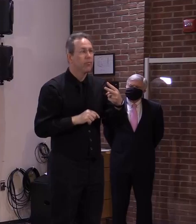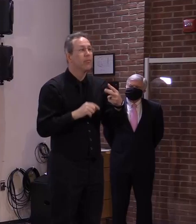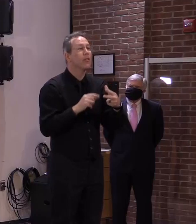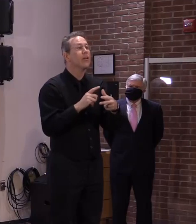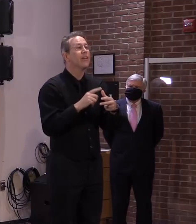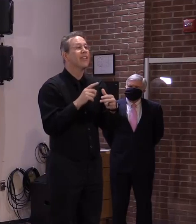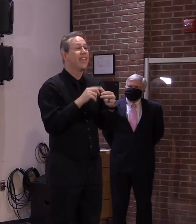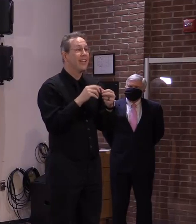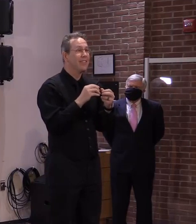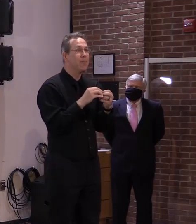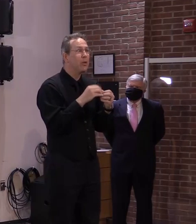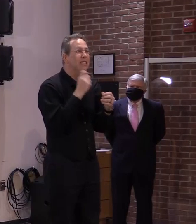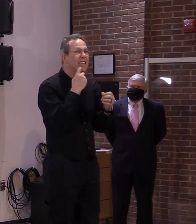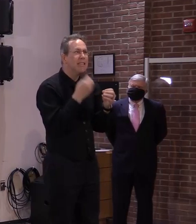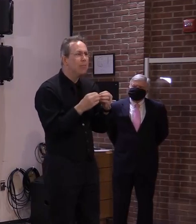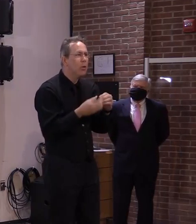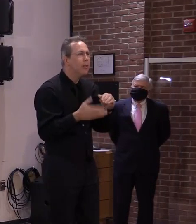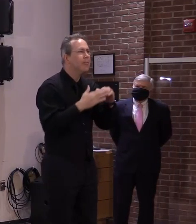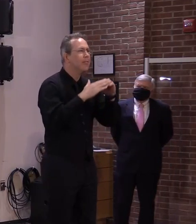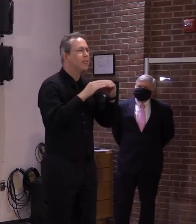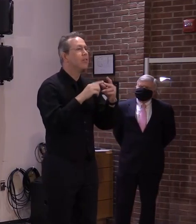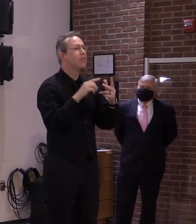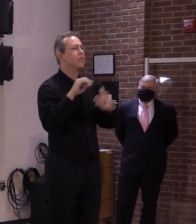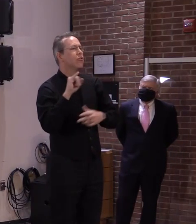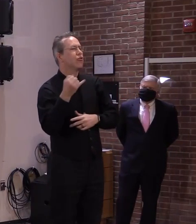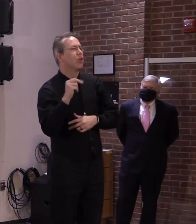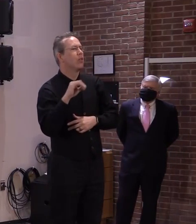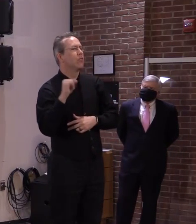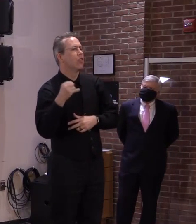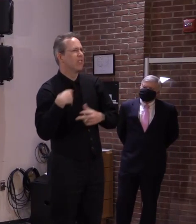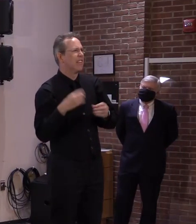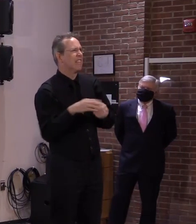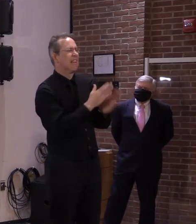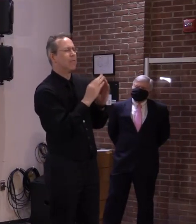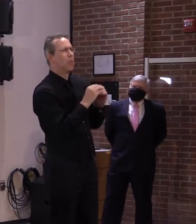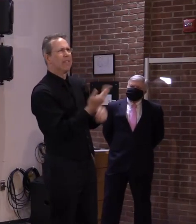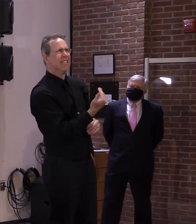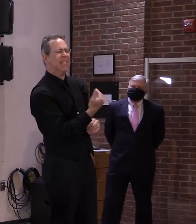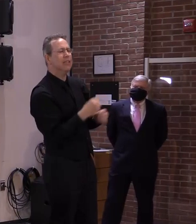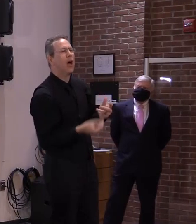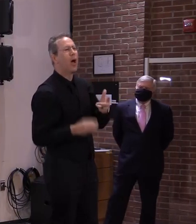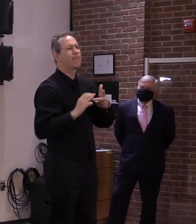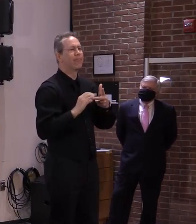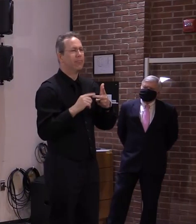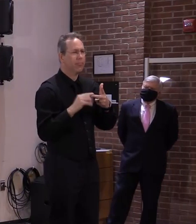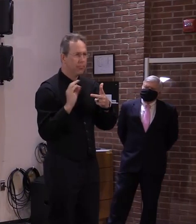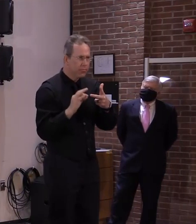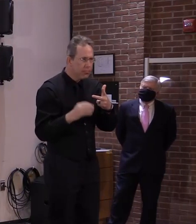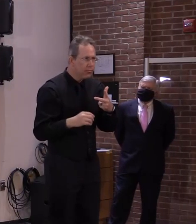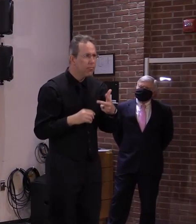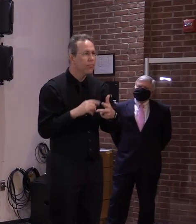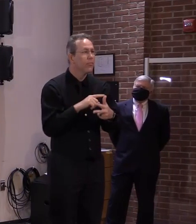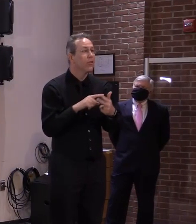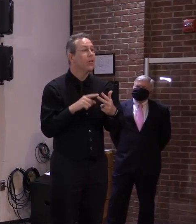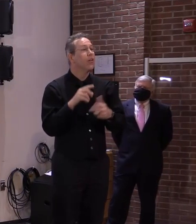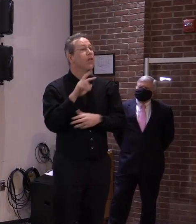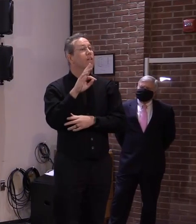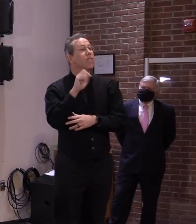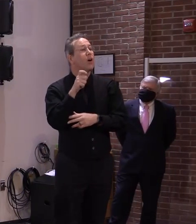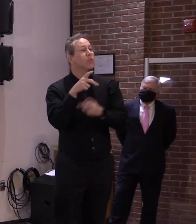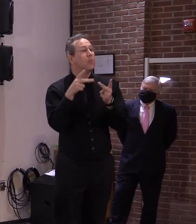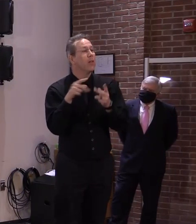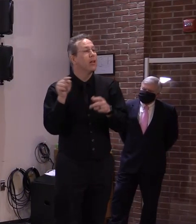increase in Johnson & Johnson. The federal pharmacy program alone will see a near doubling of